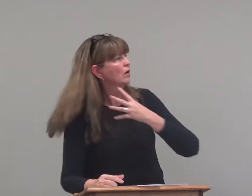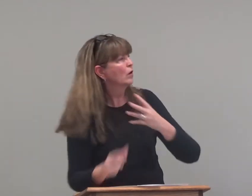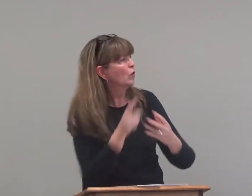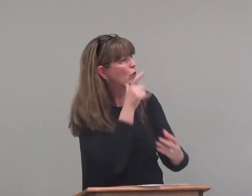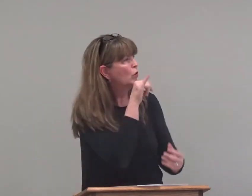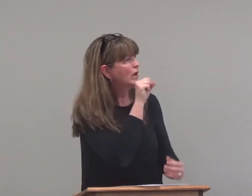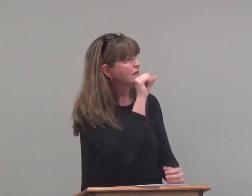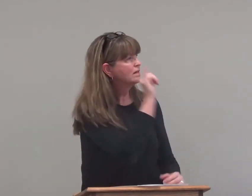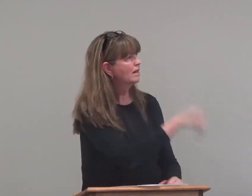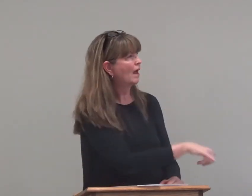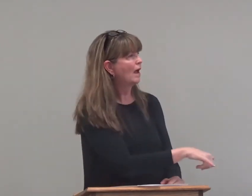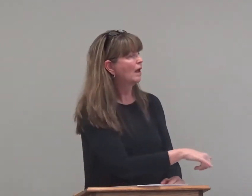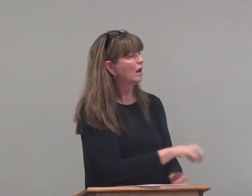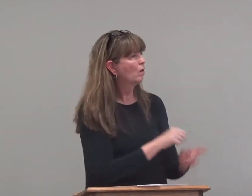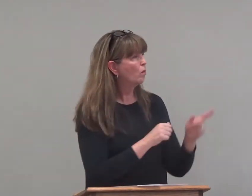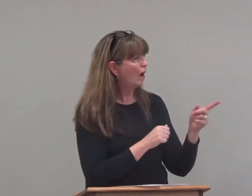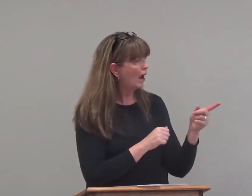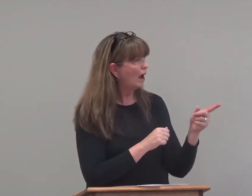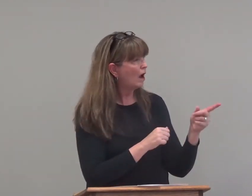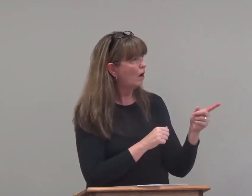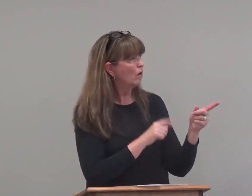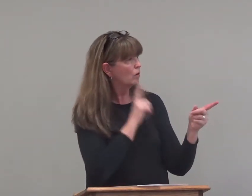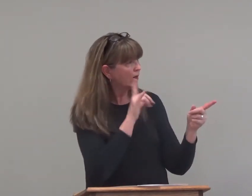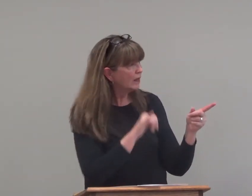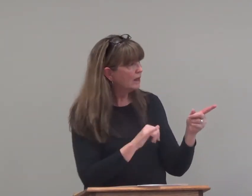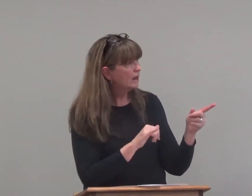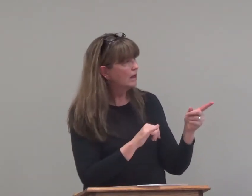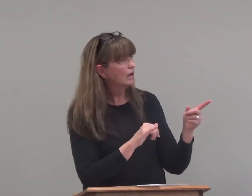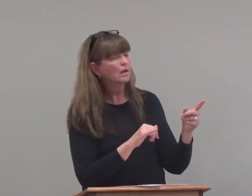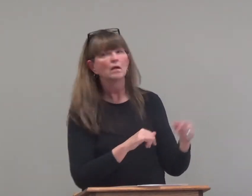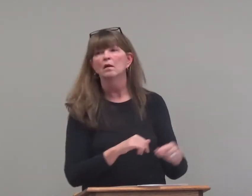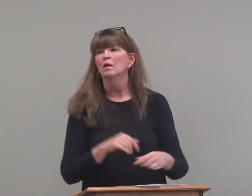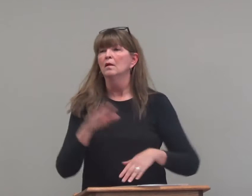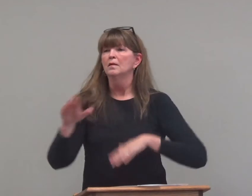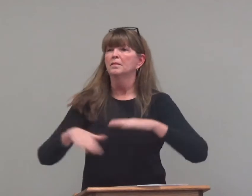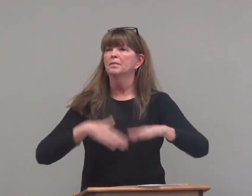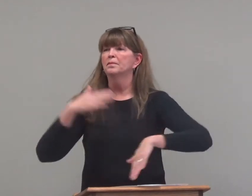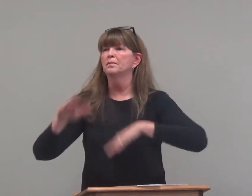our light wherever they are and turn and wonder, who is this?